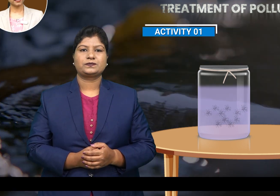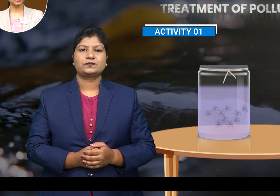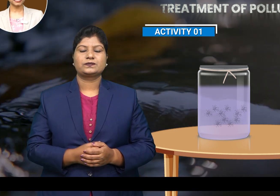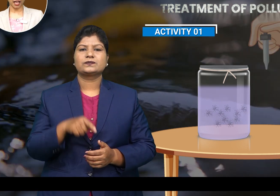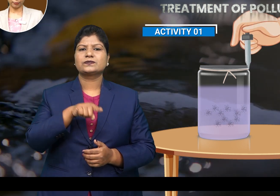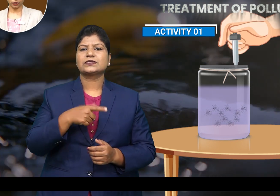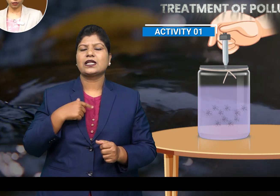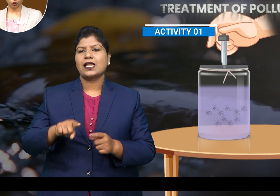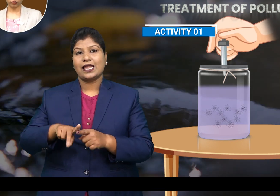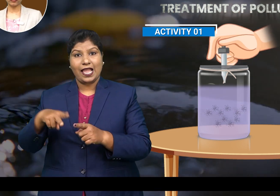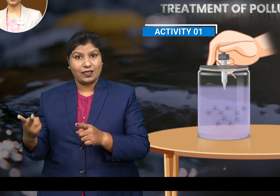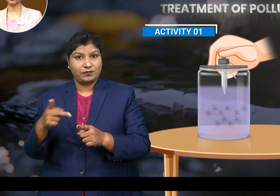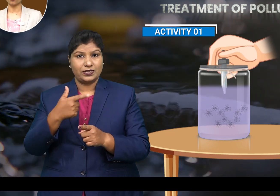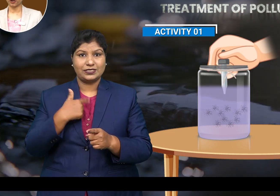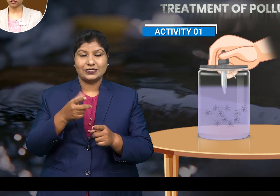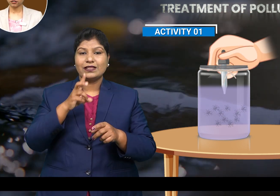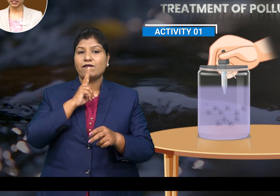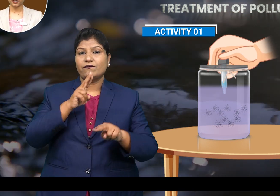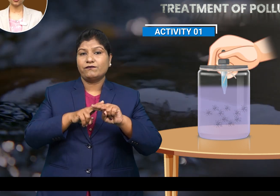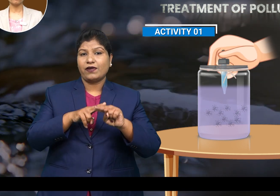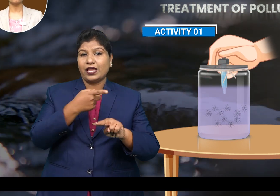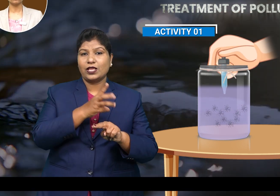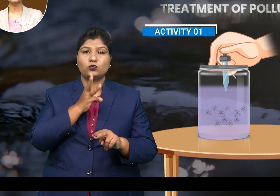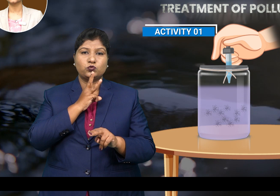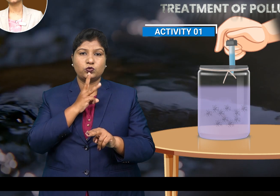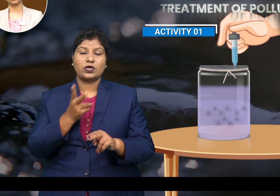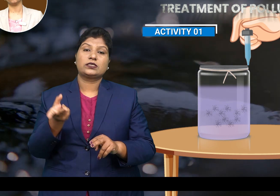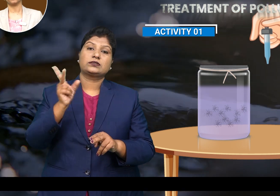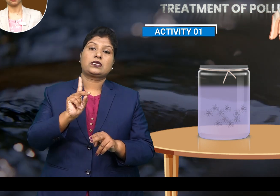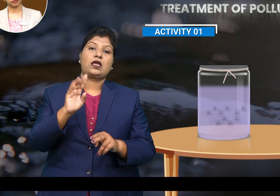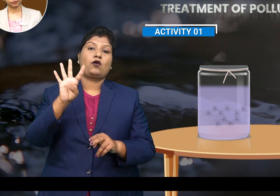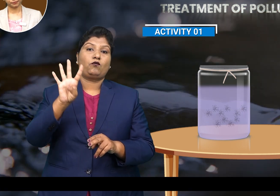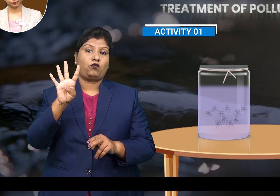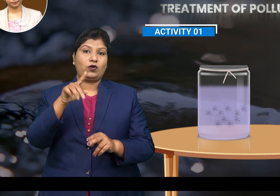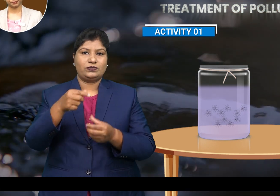Pour another sample of the filtered water into a fourth test tube.